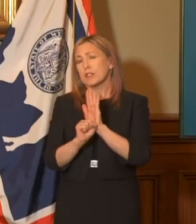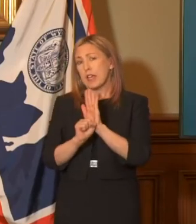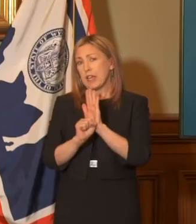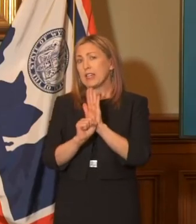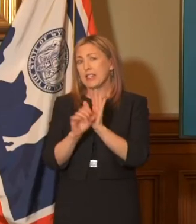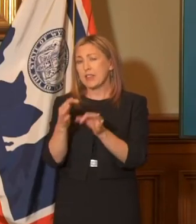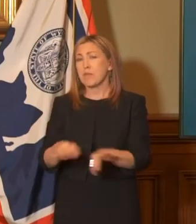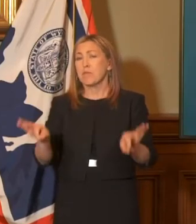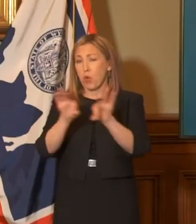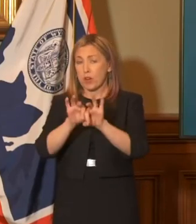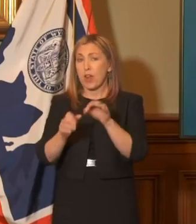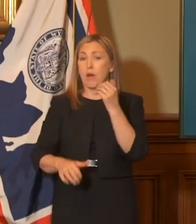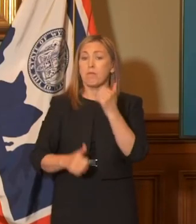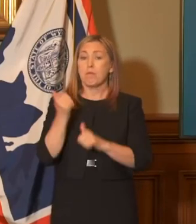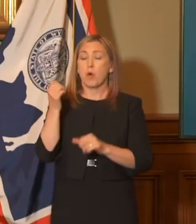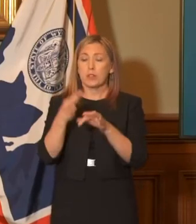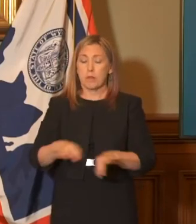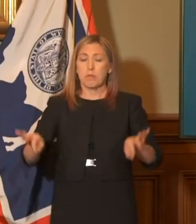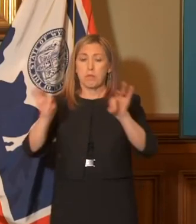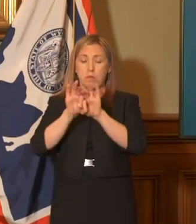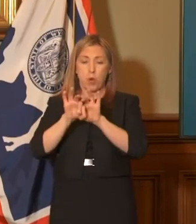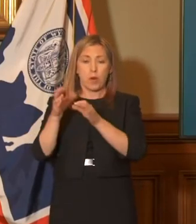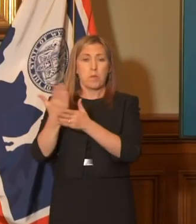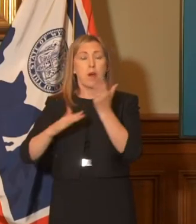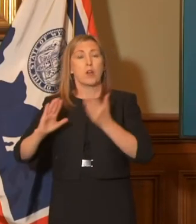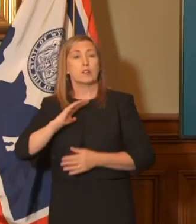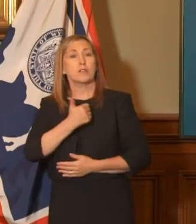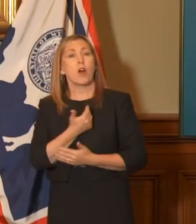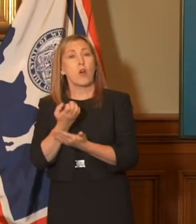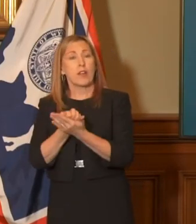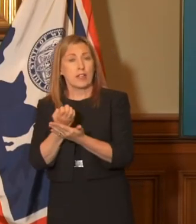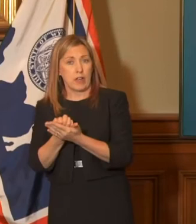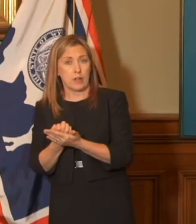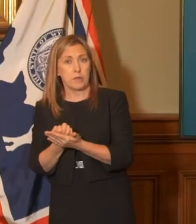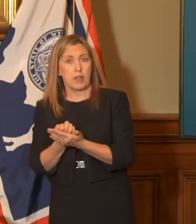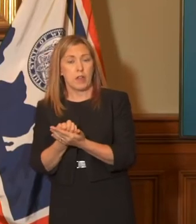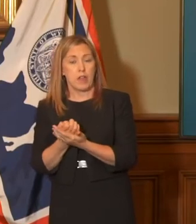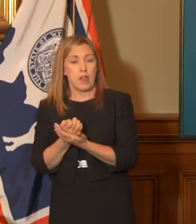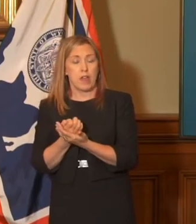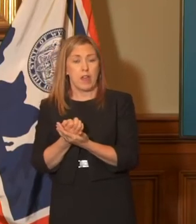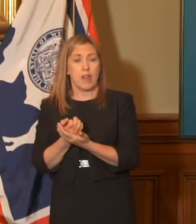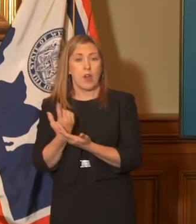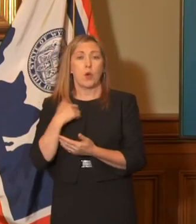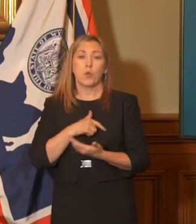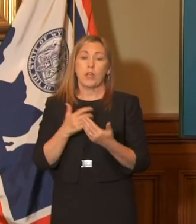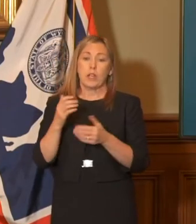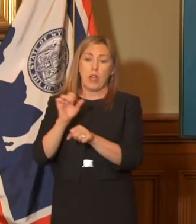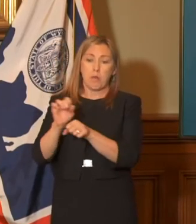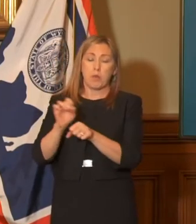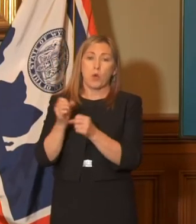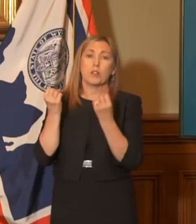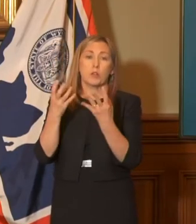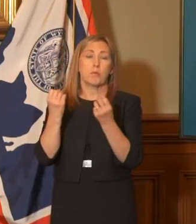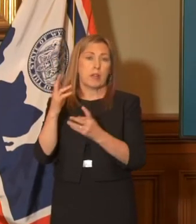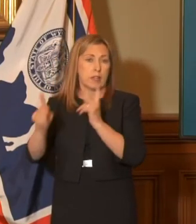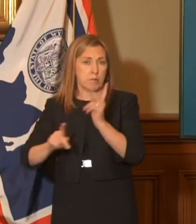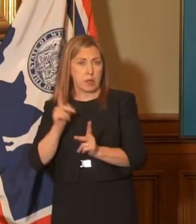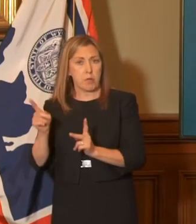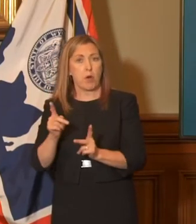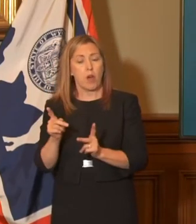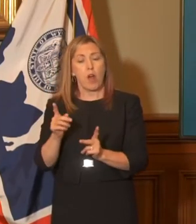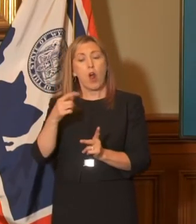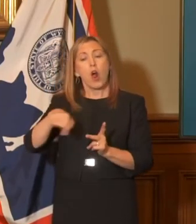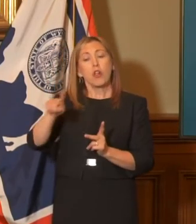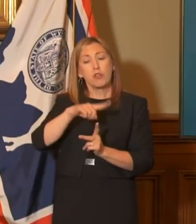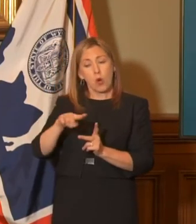It's one of our most important legs of our economy, certainly the largest employer. And those are the employees that have